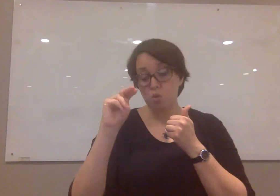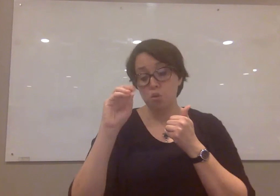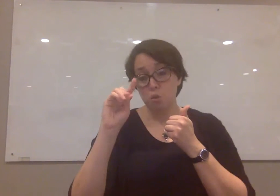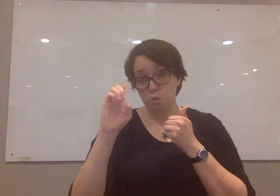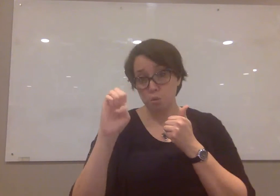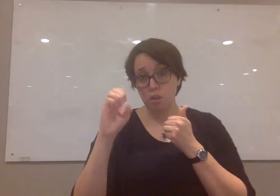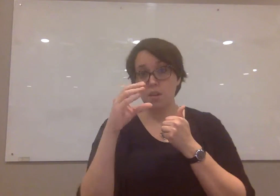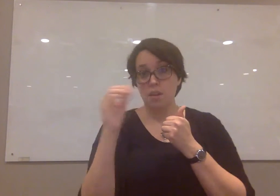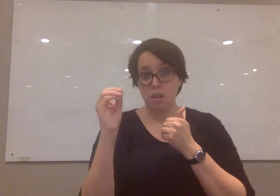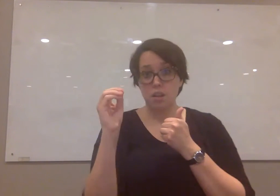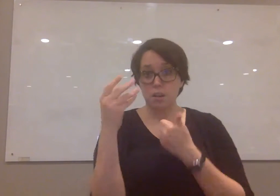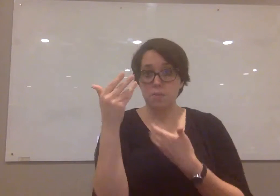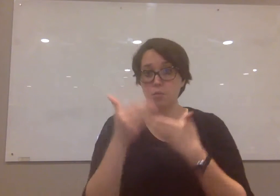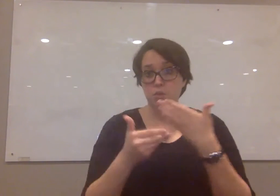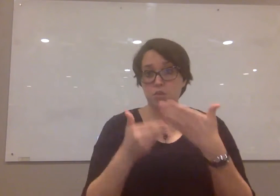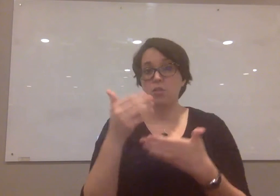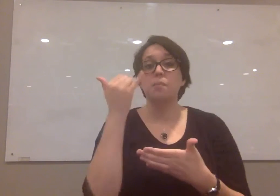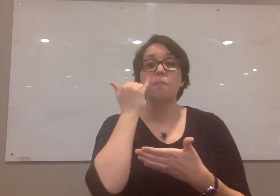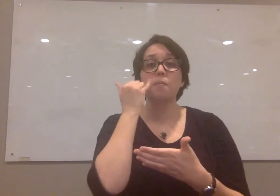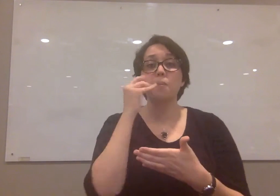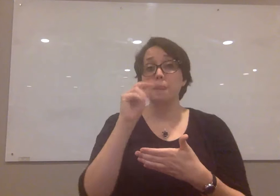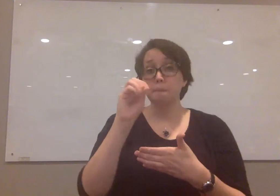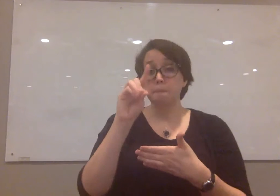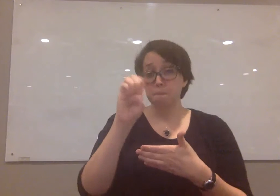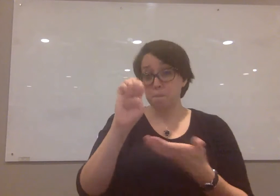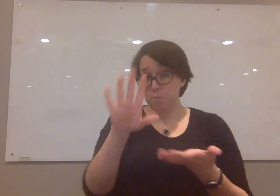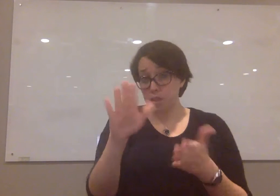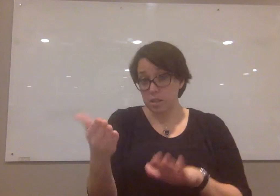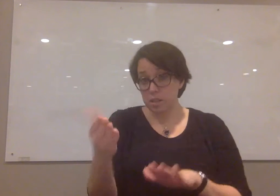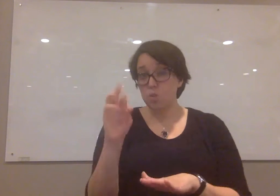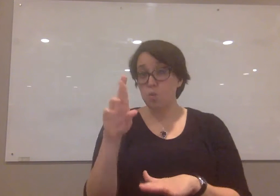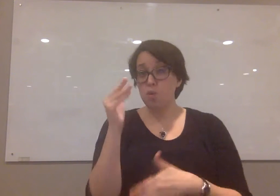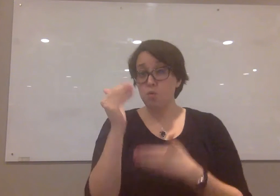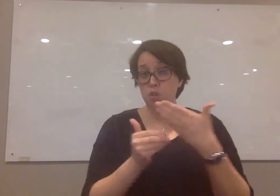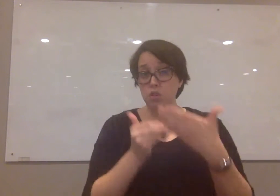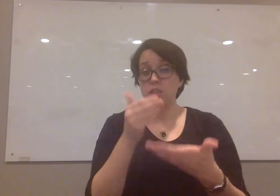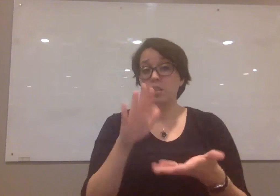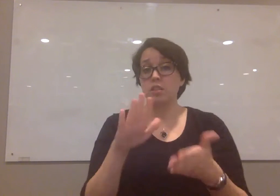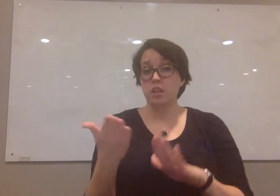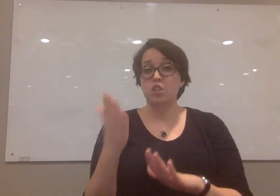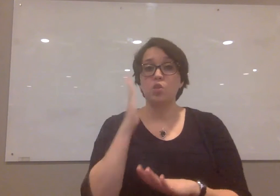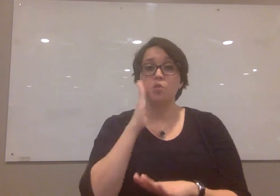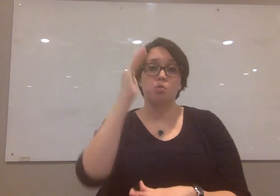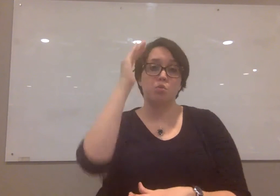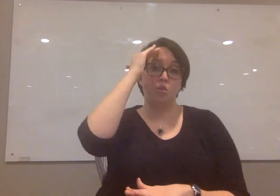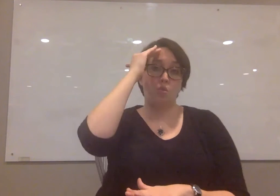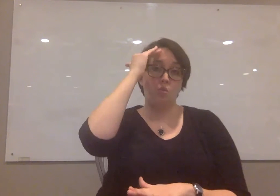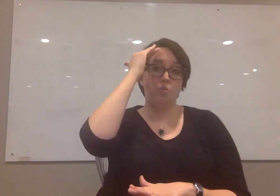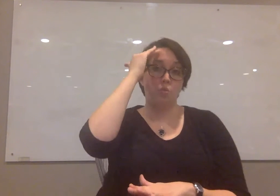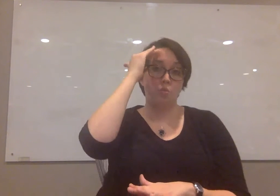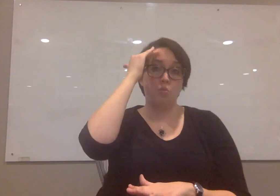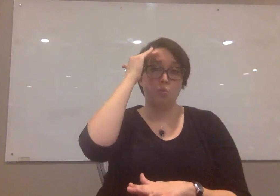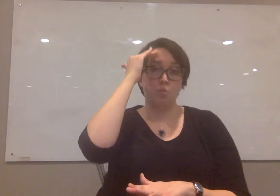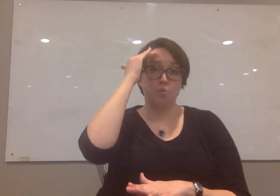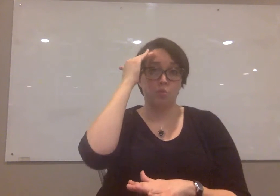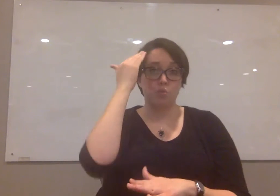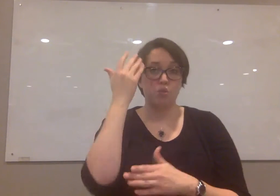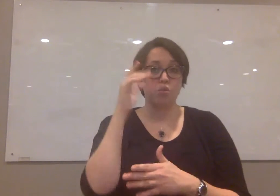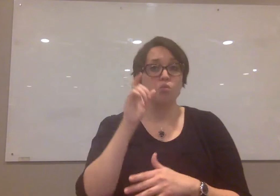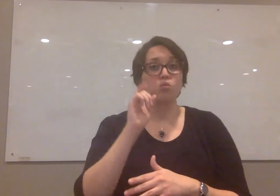process. So if the node dies or the process dies, we'll know that we shouldn't expect a